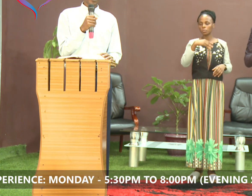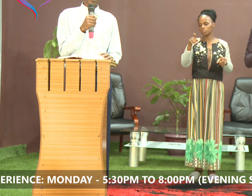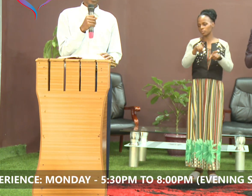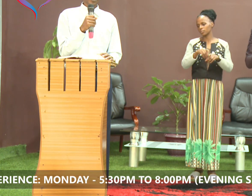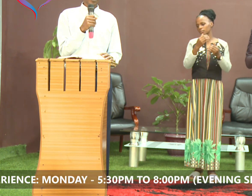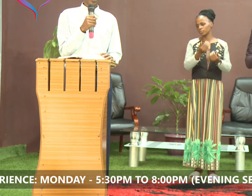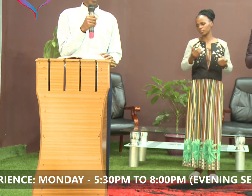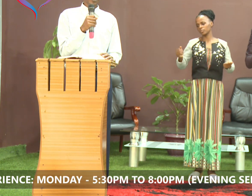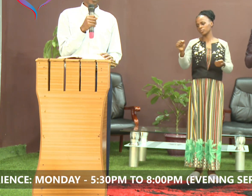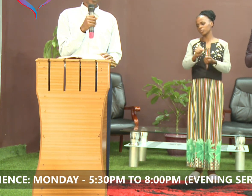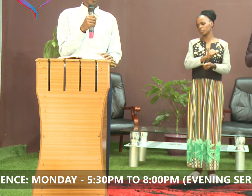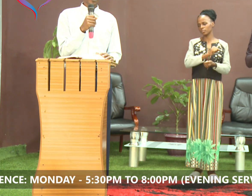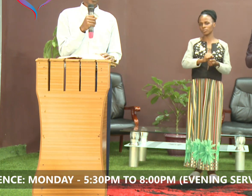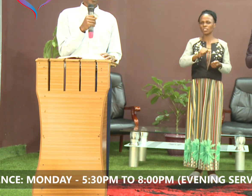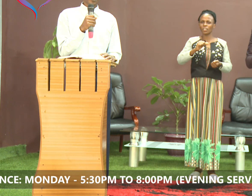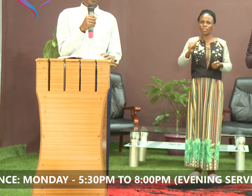neka.